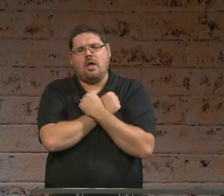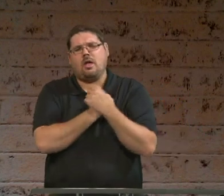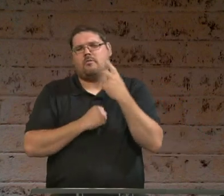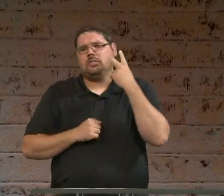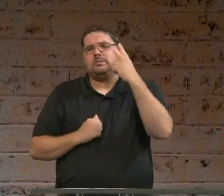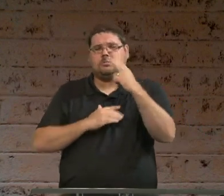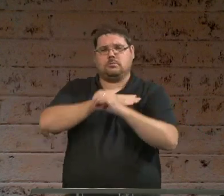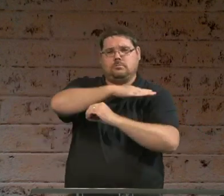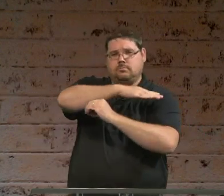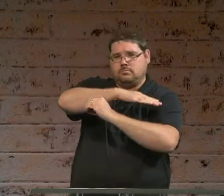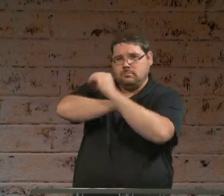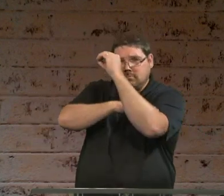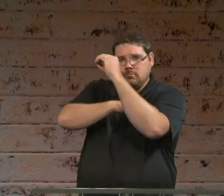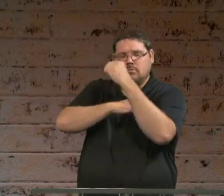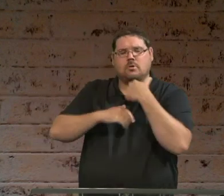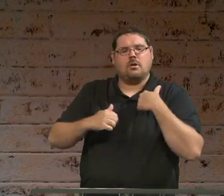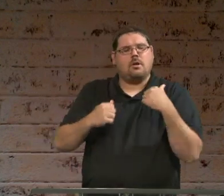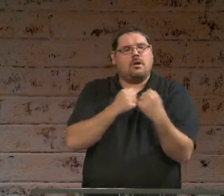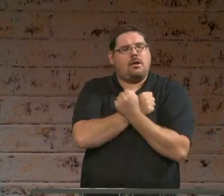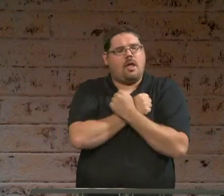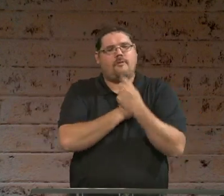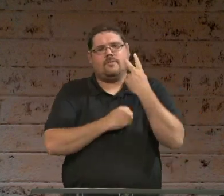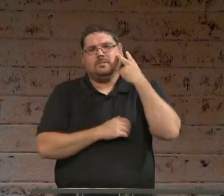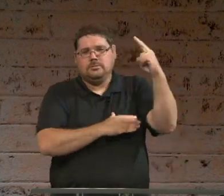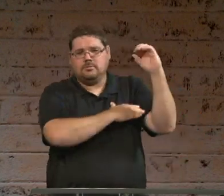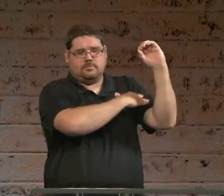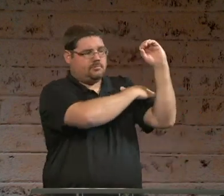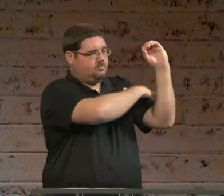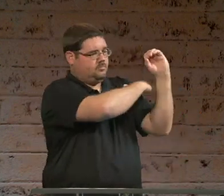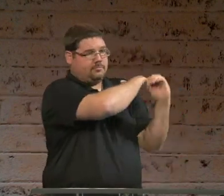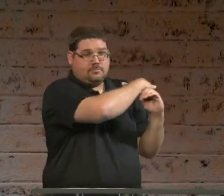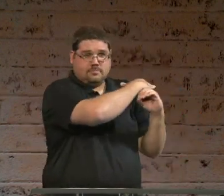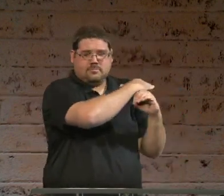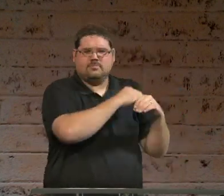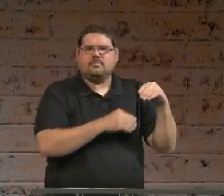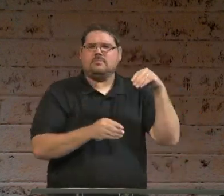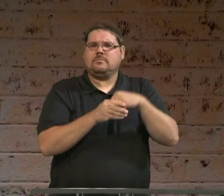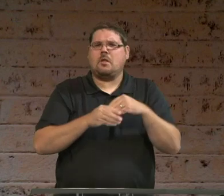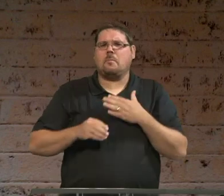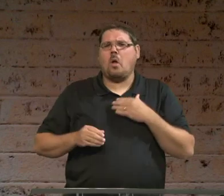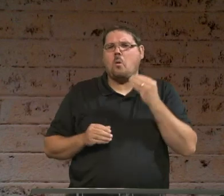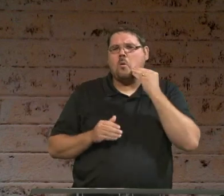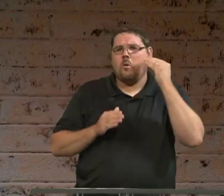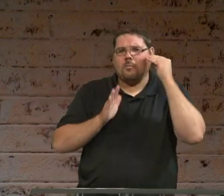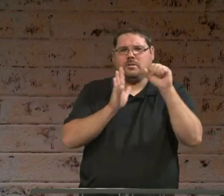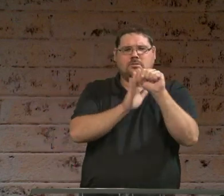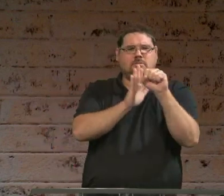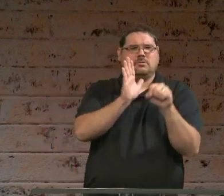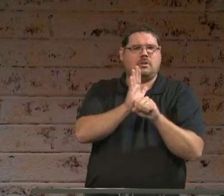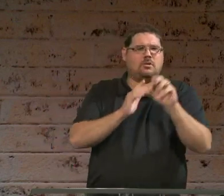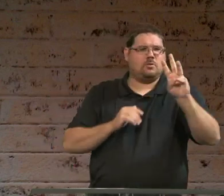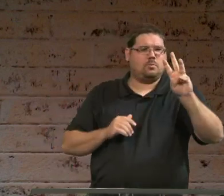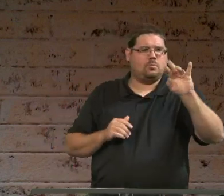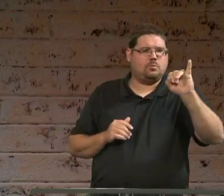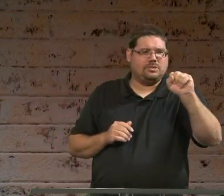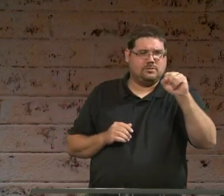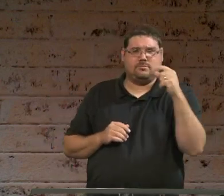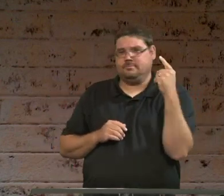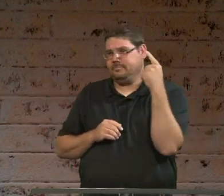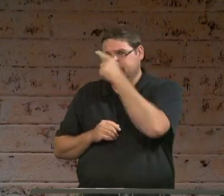there. Now, I love to see the sunrise, and I love to see the sunset. In my home in the state